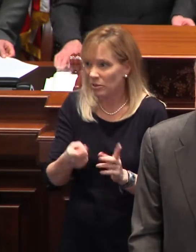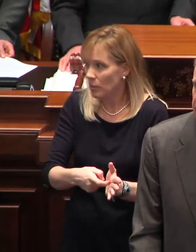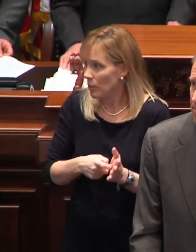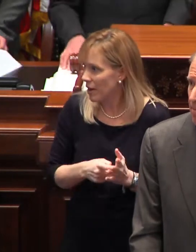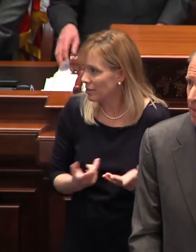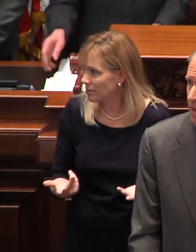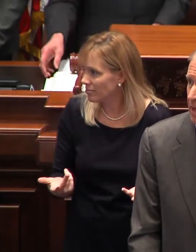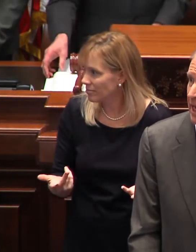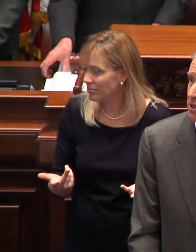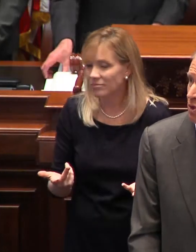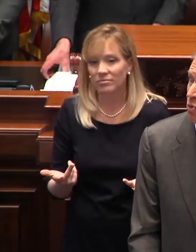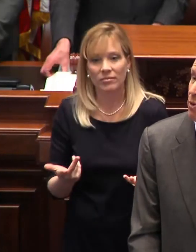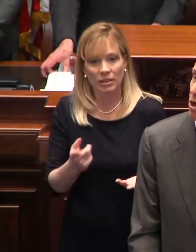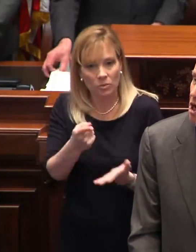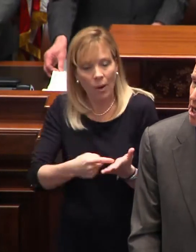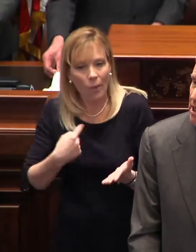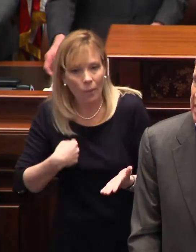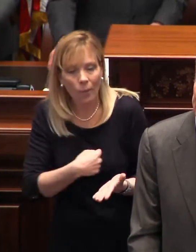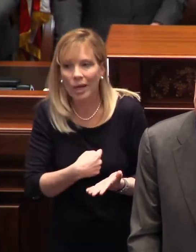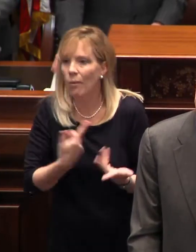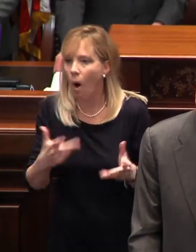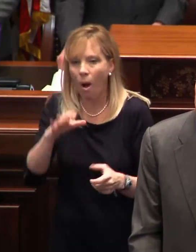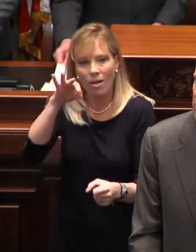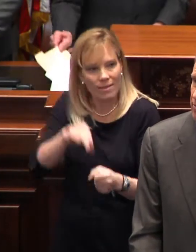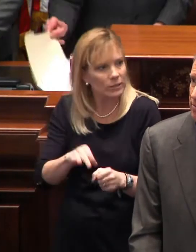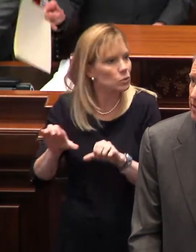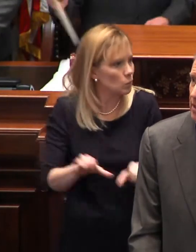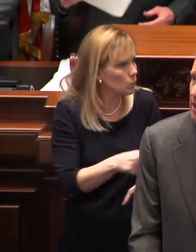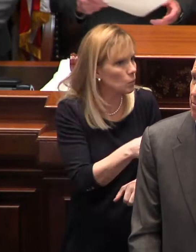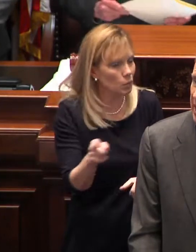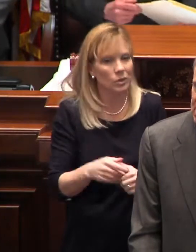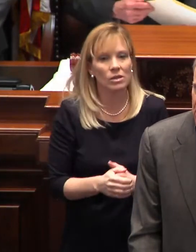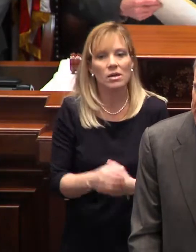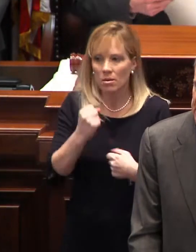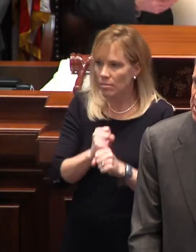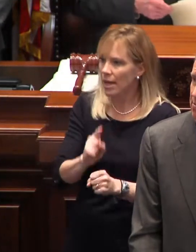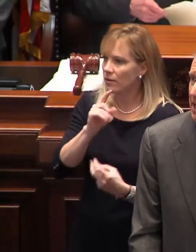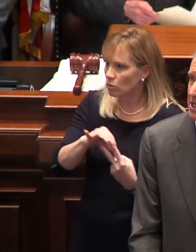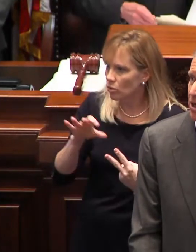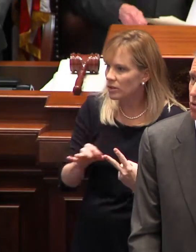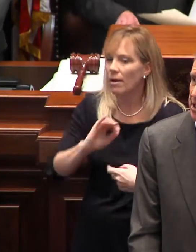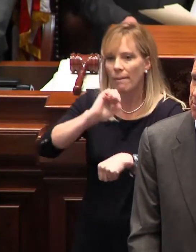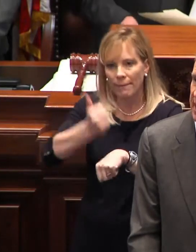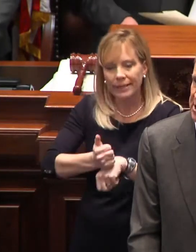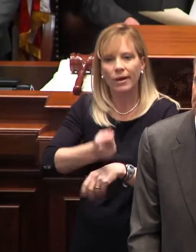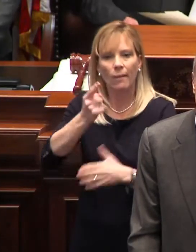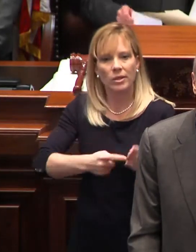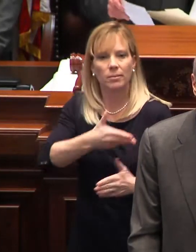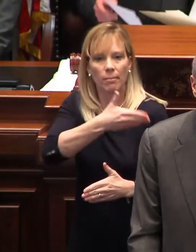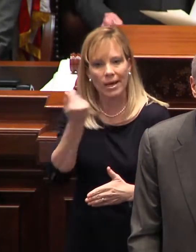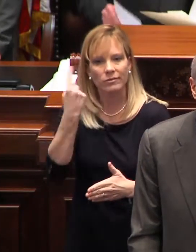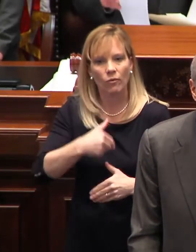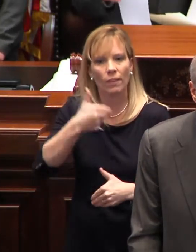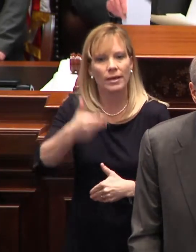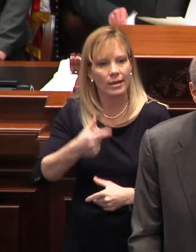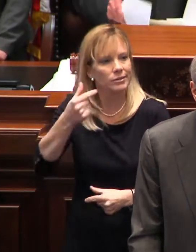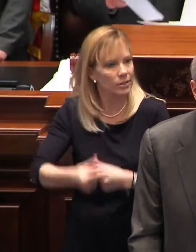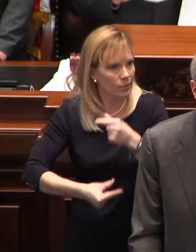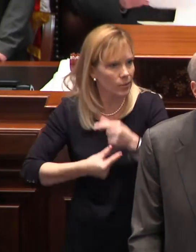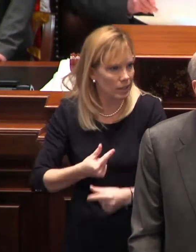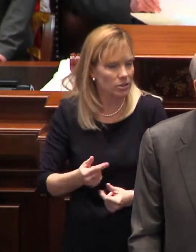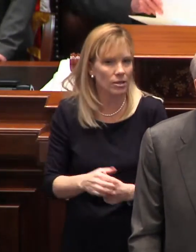requires. And it's what we were all elected to do, make choices based on what's best for the next